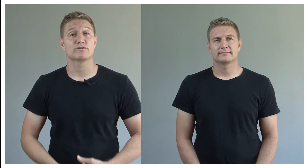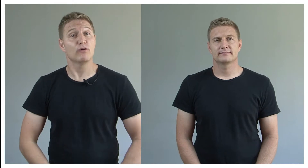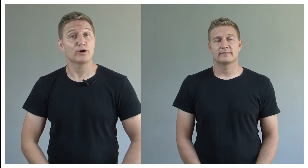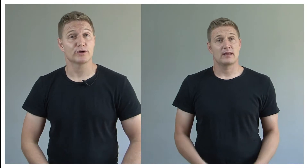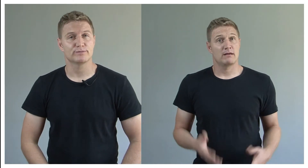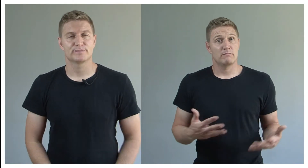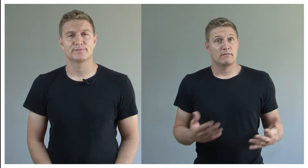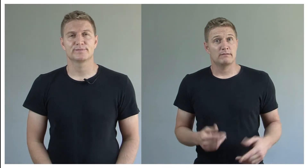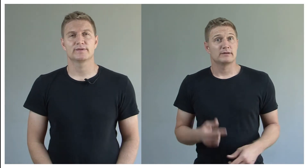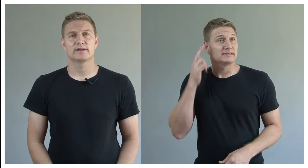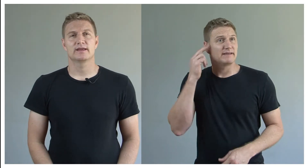for you.